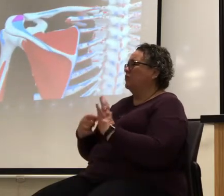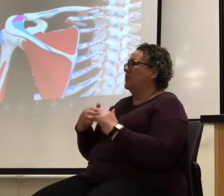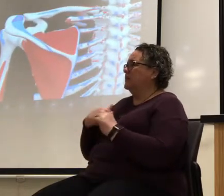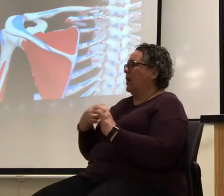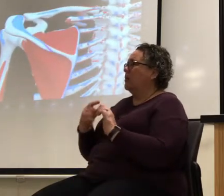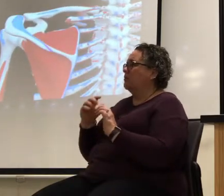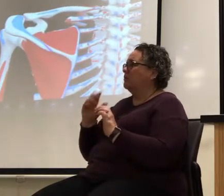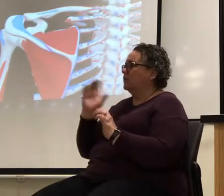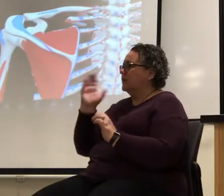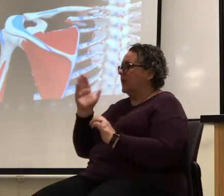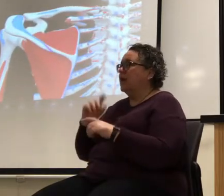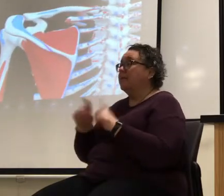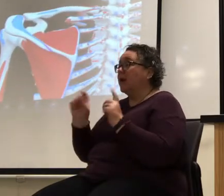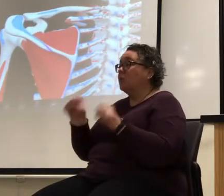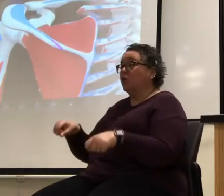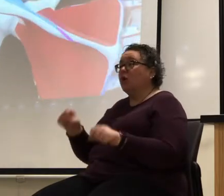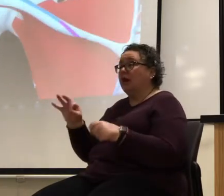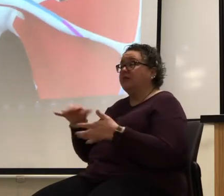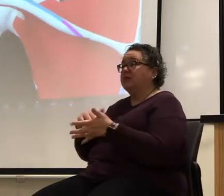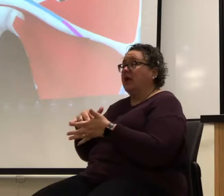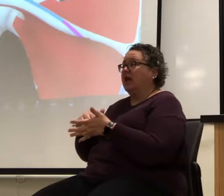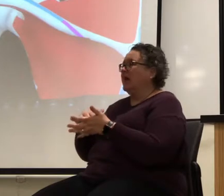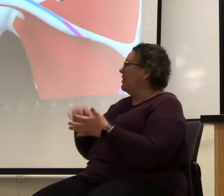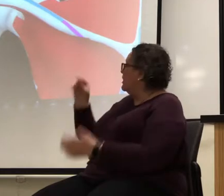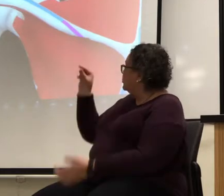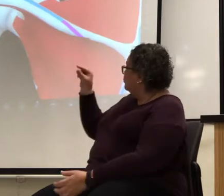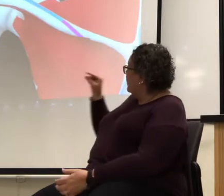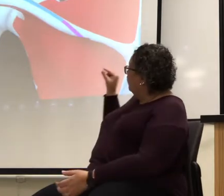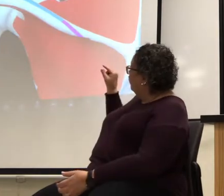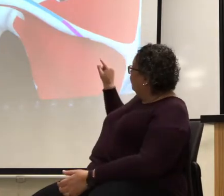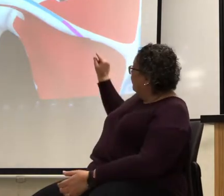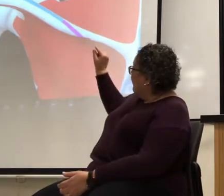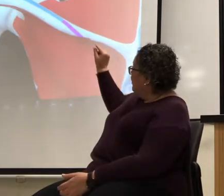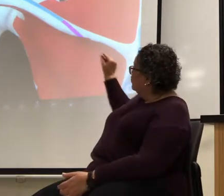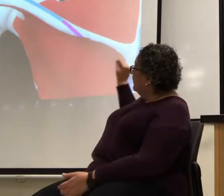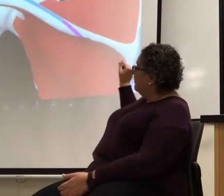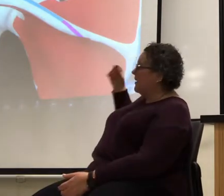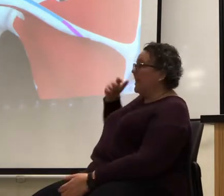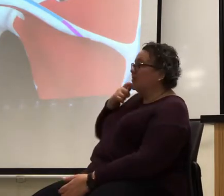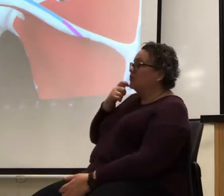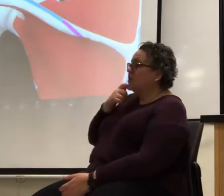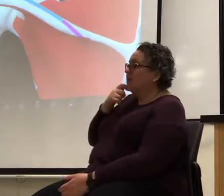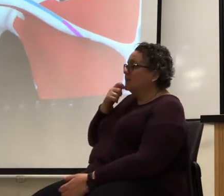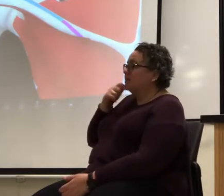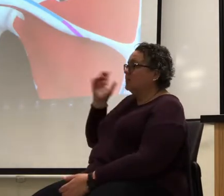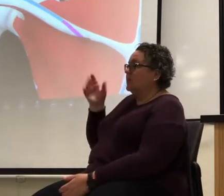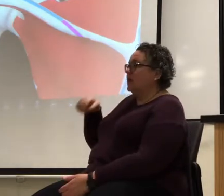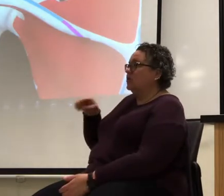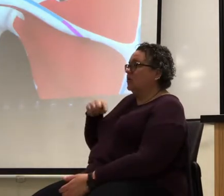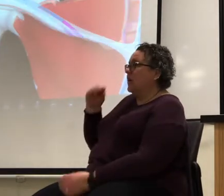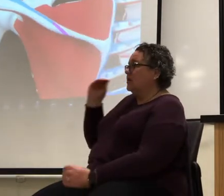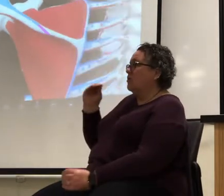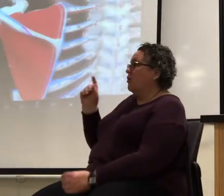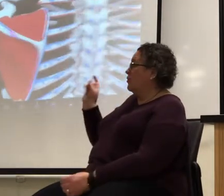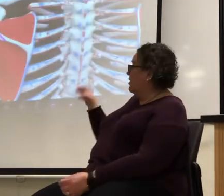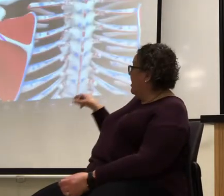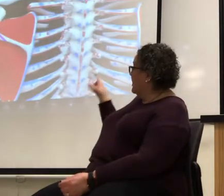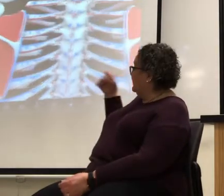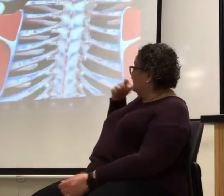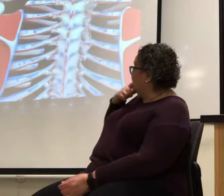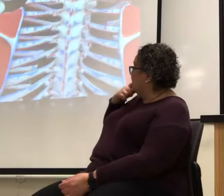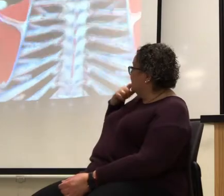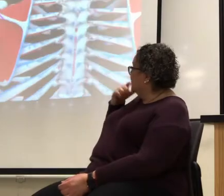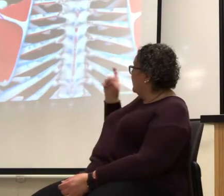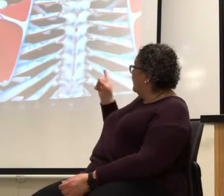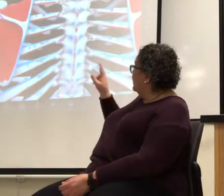could if you're studying. That little strip there, that's what I just presented. Well, that's the ascending part inserting right there. Okay, and you go